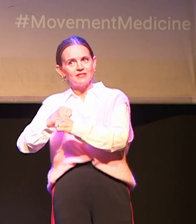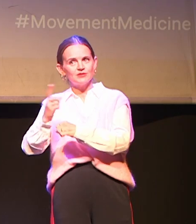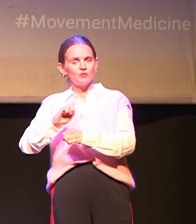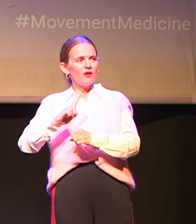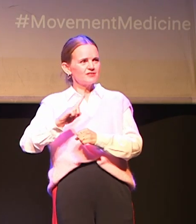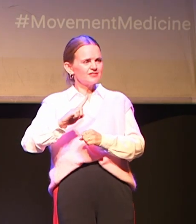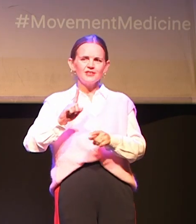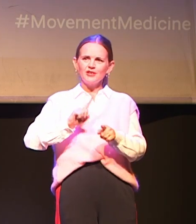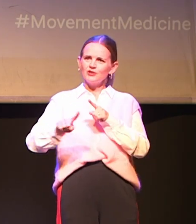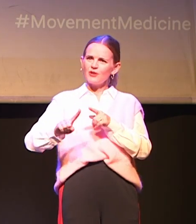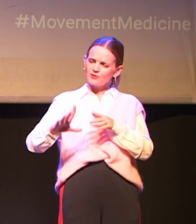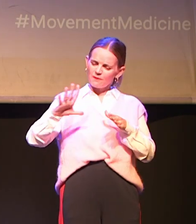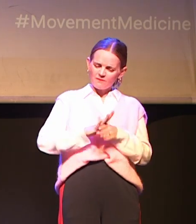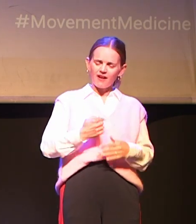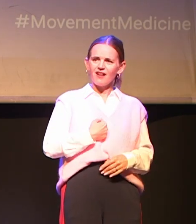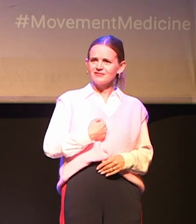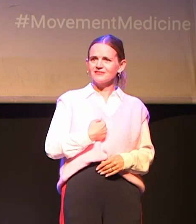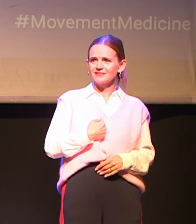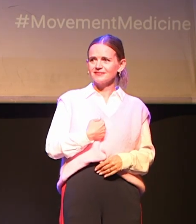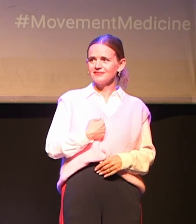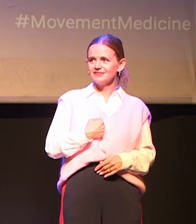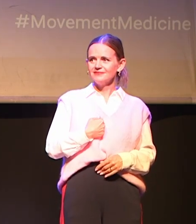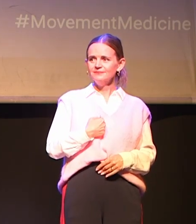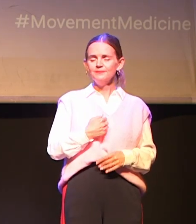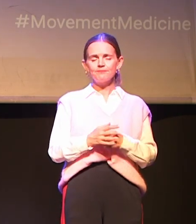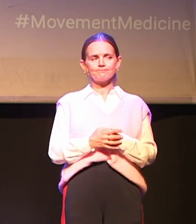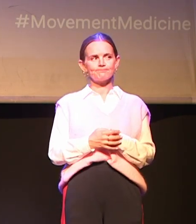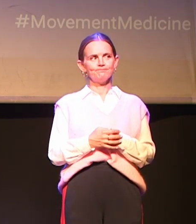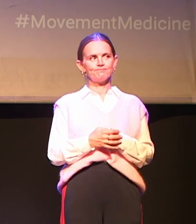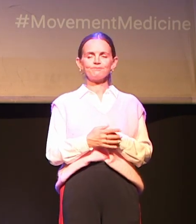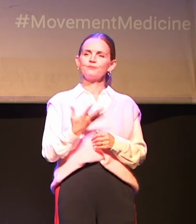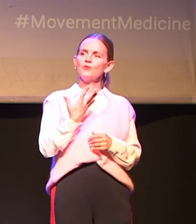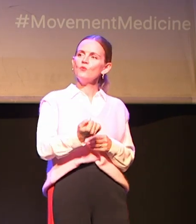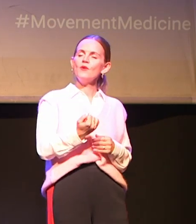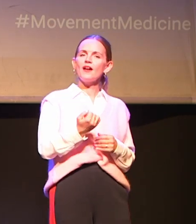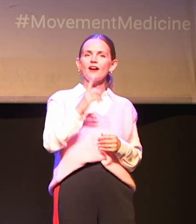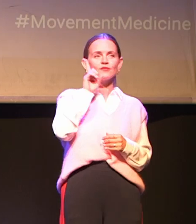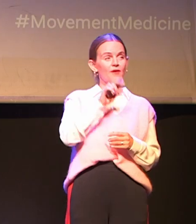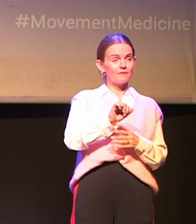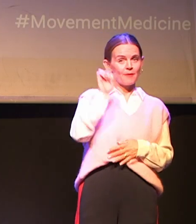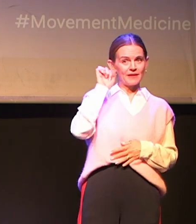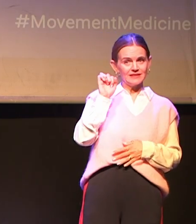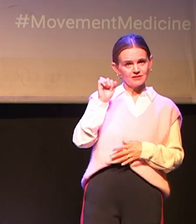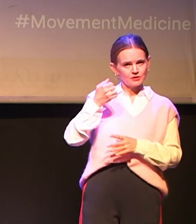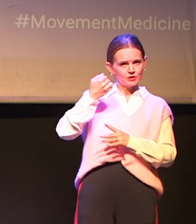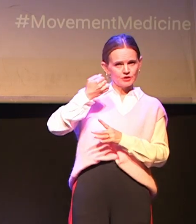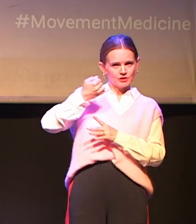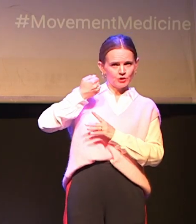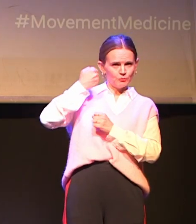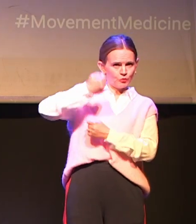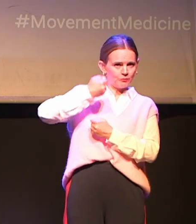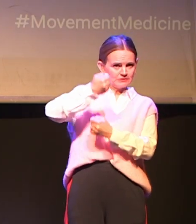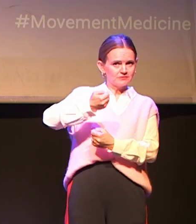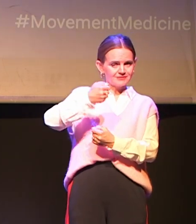right? And so here's the thing, like, we have our feminist movements here, like, really, this is the shit that is